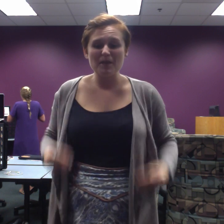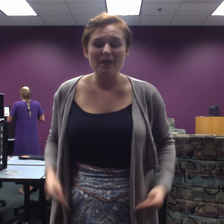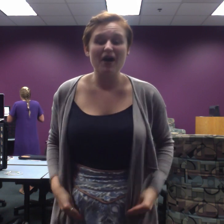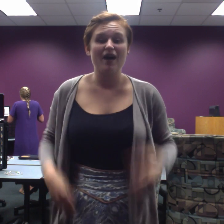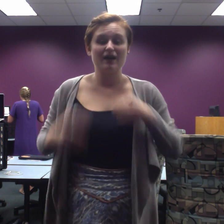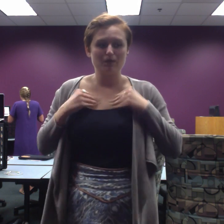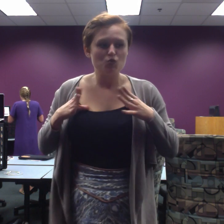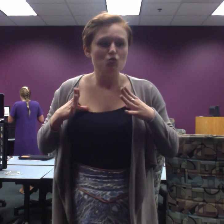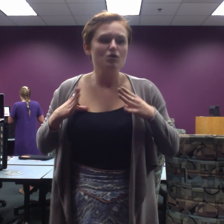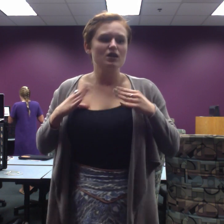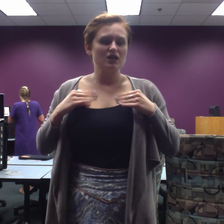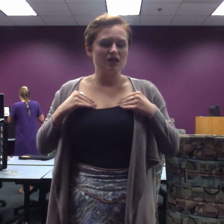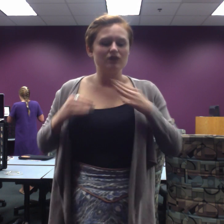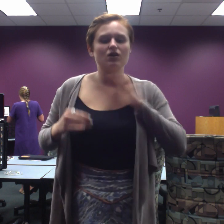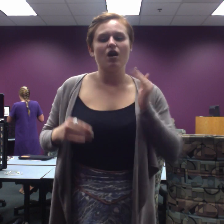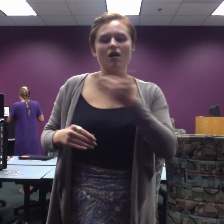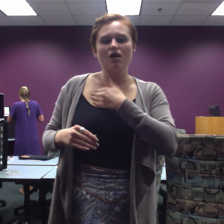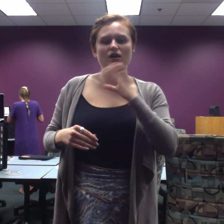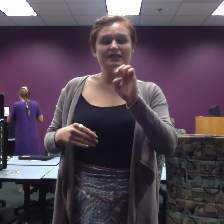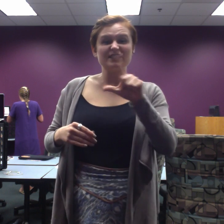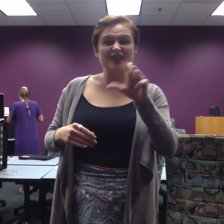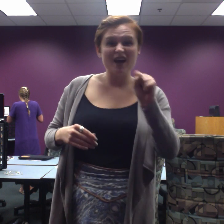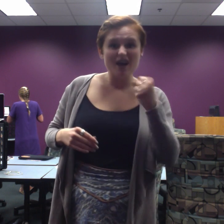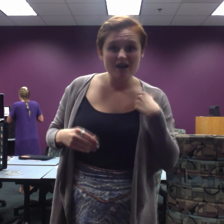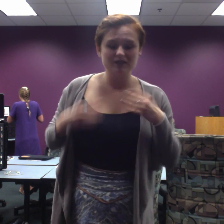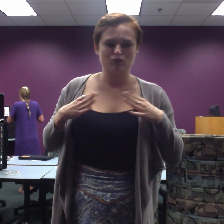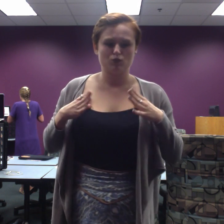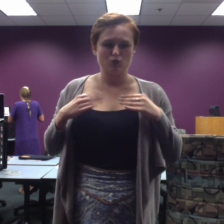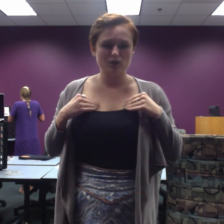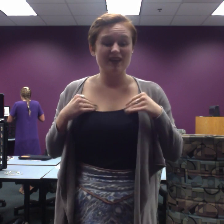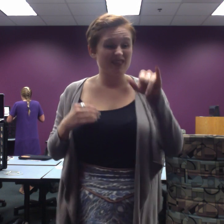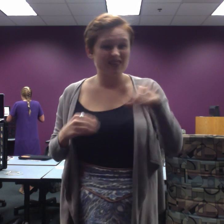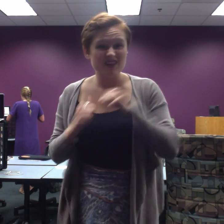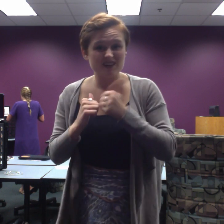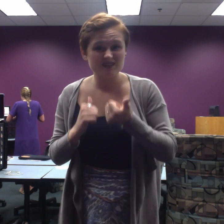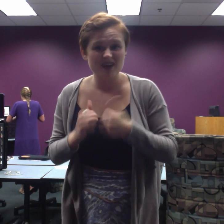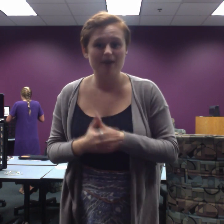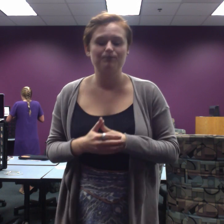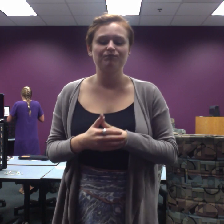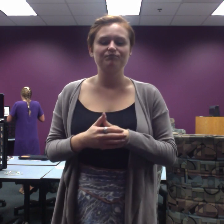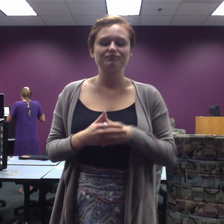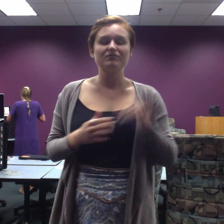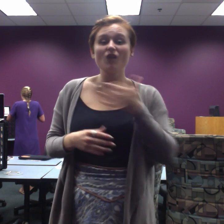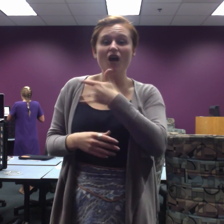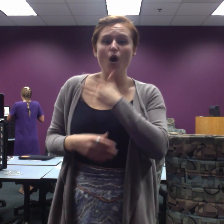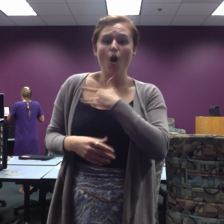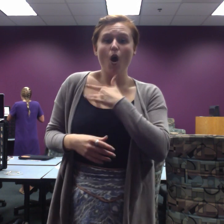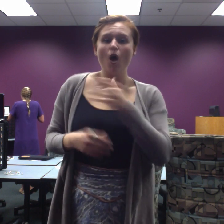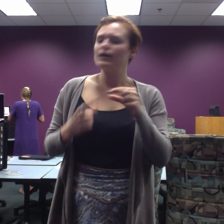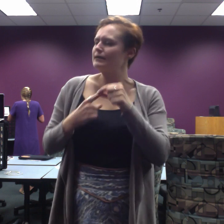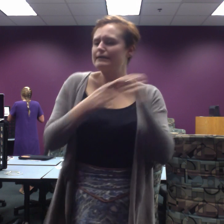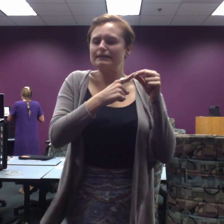the pumping, and our heart is a very special muscle, and it's really just about the size